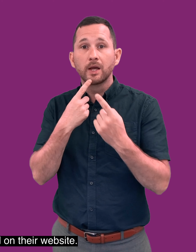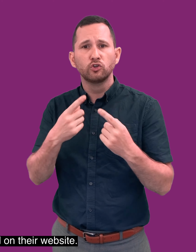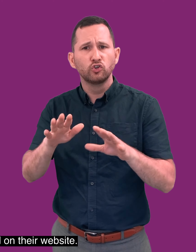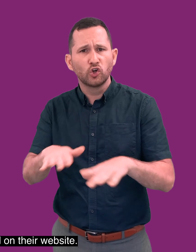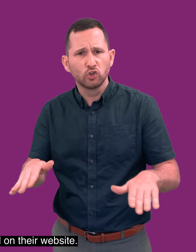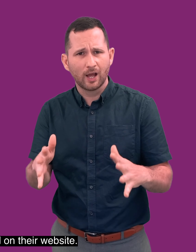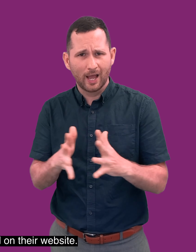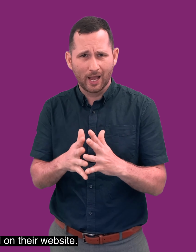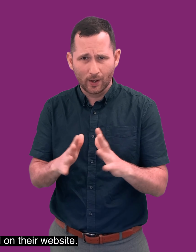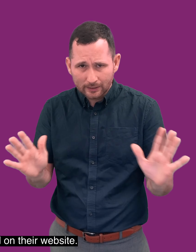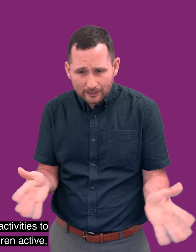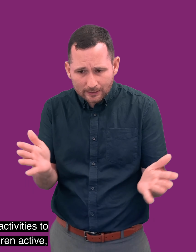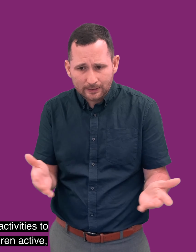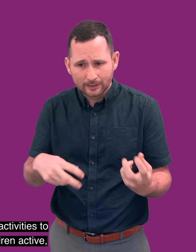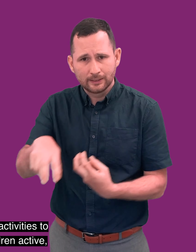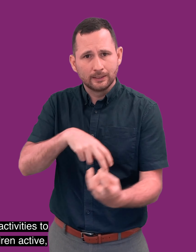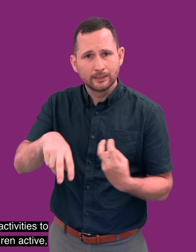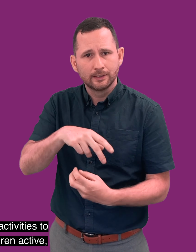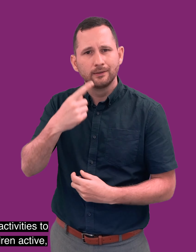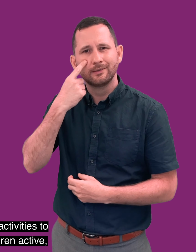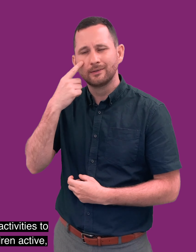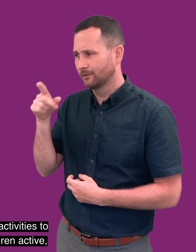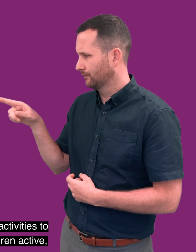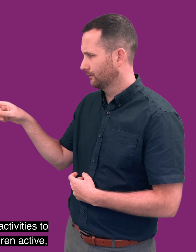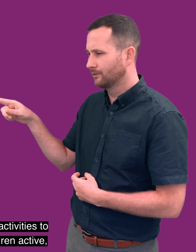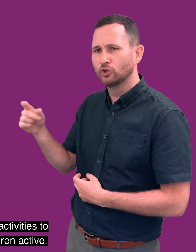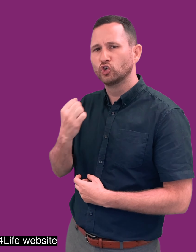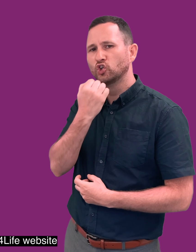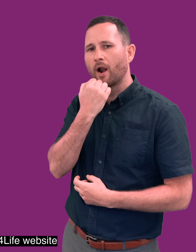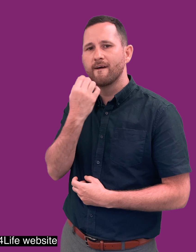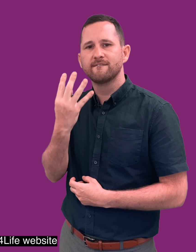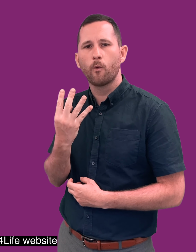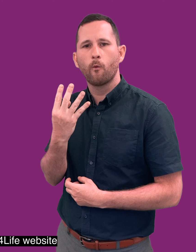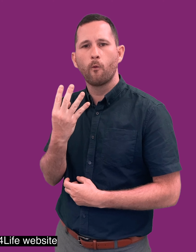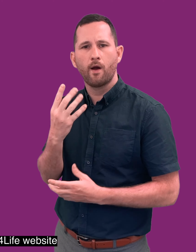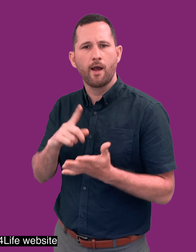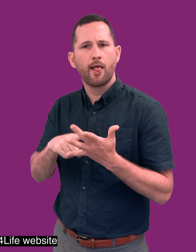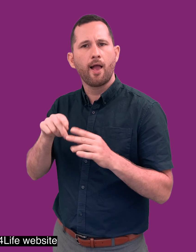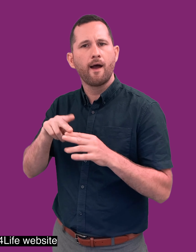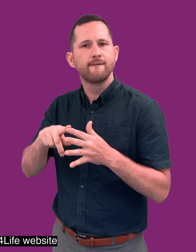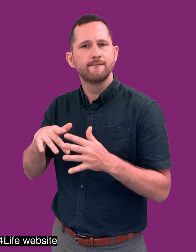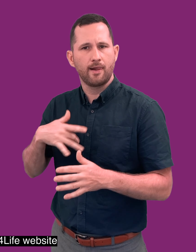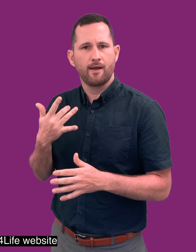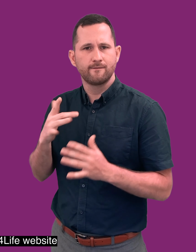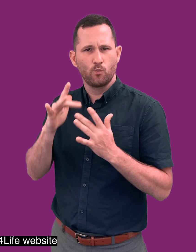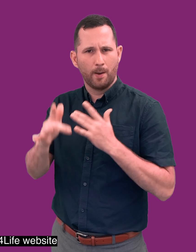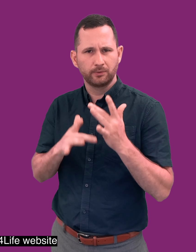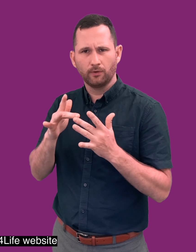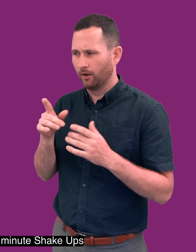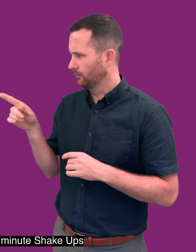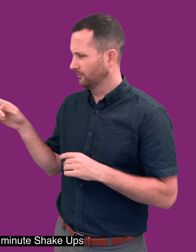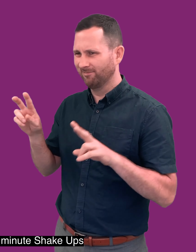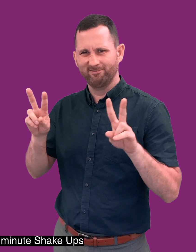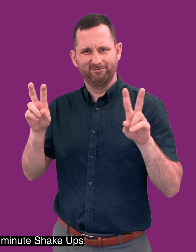on their website. For more activities to keep children active, the Change for Life website has a